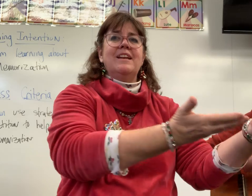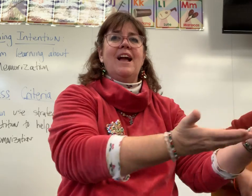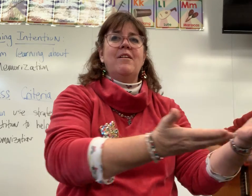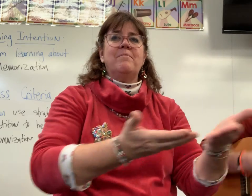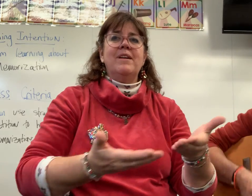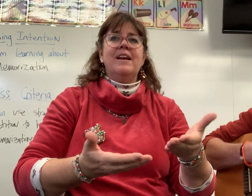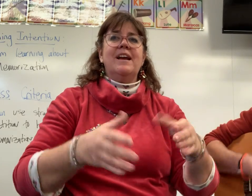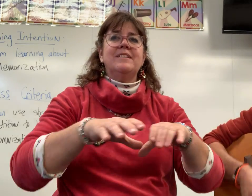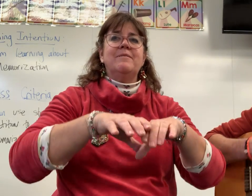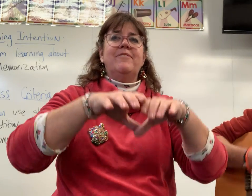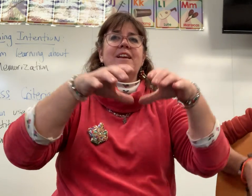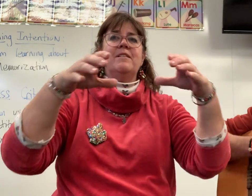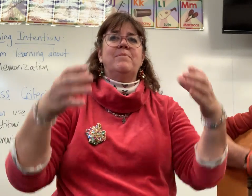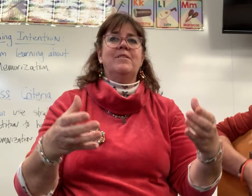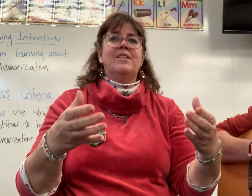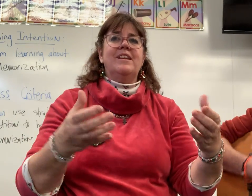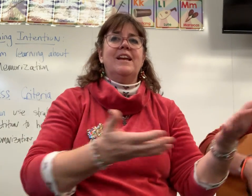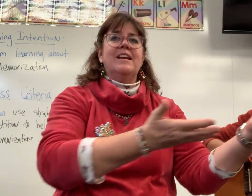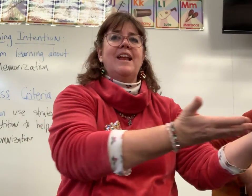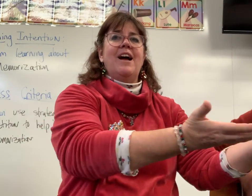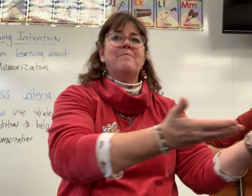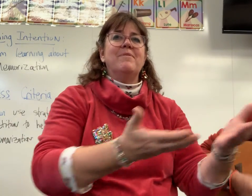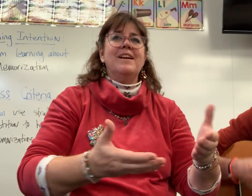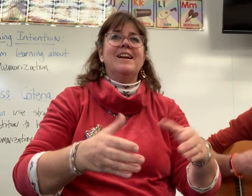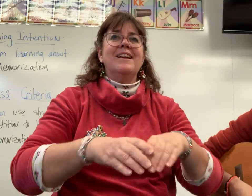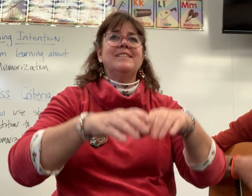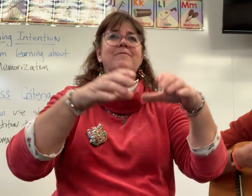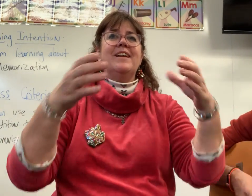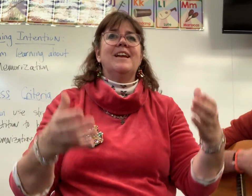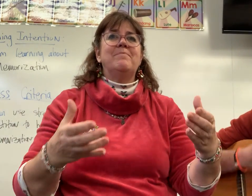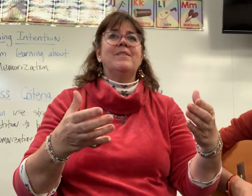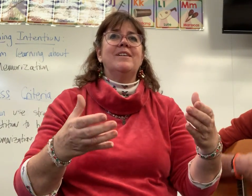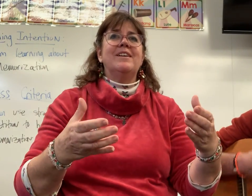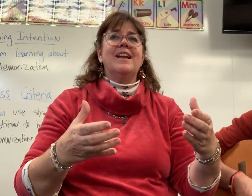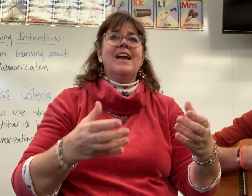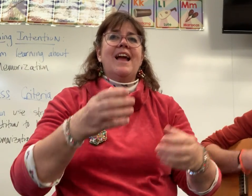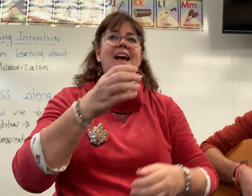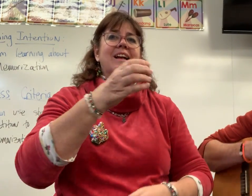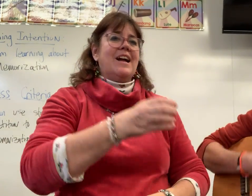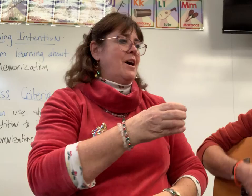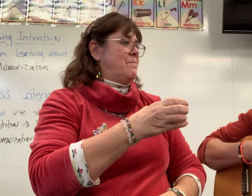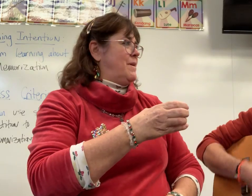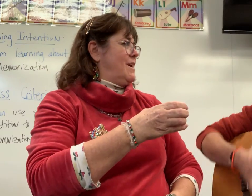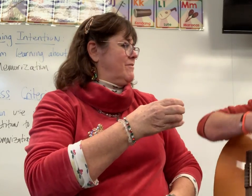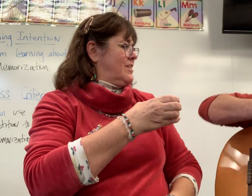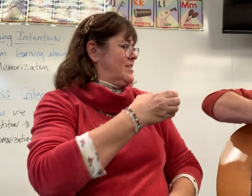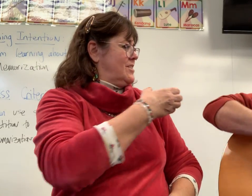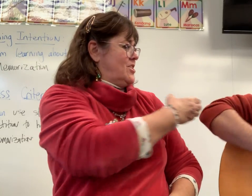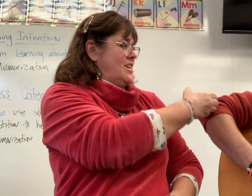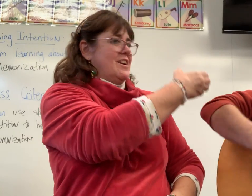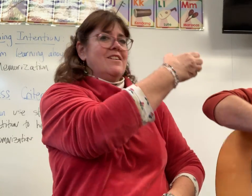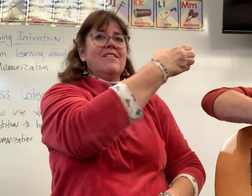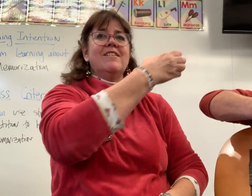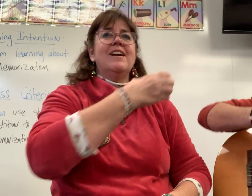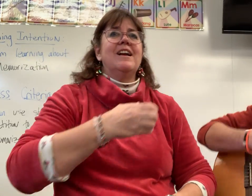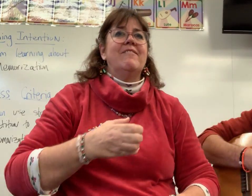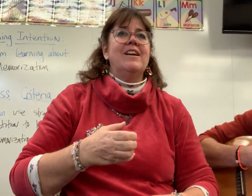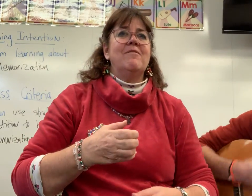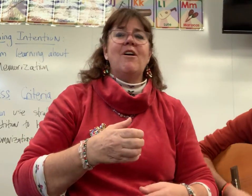now bring us some figgy pudding, now bring us some figgy pudding and a cup of good cheer. We won't